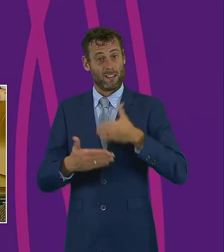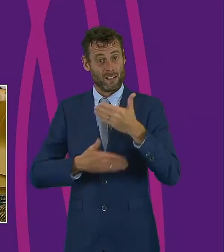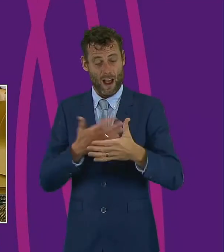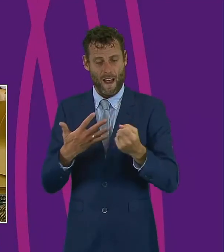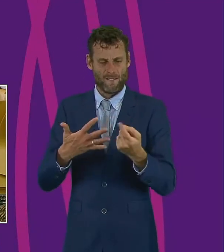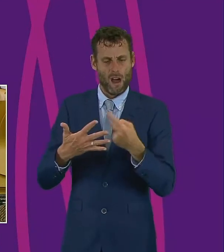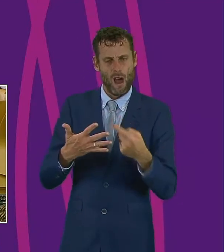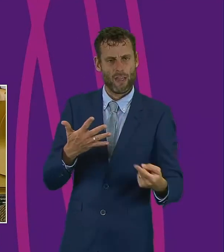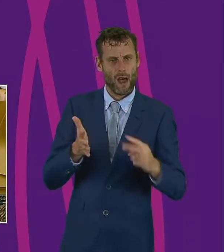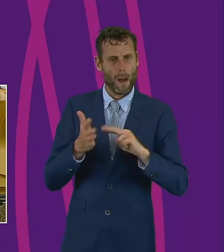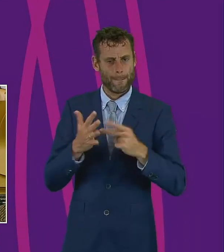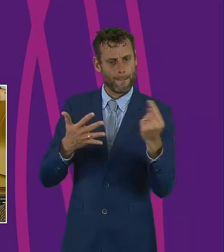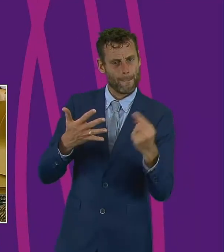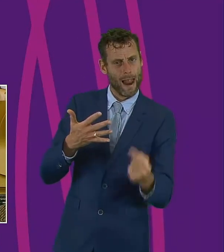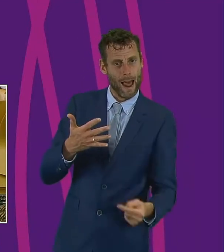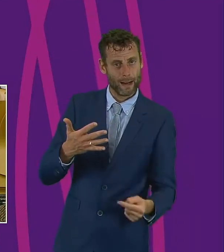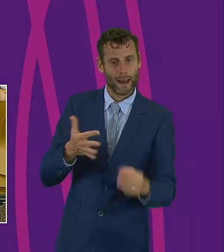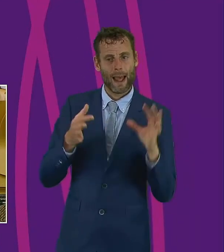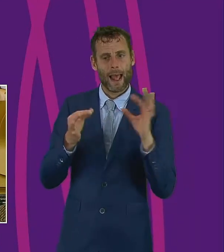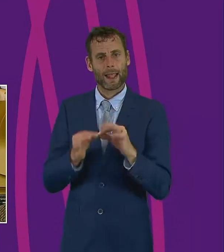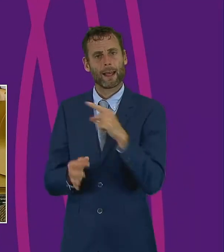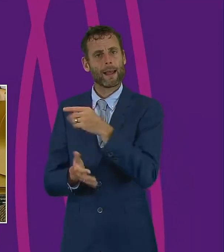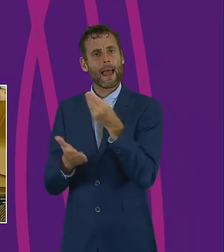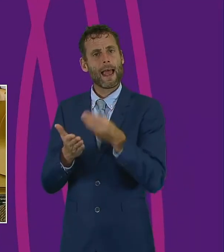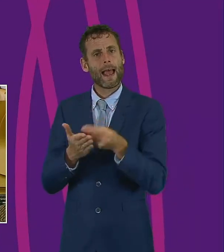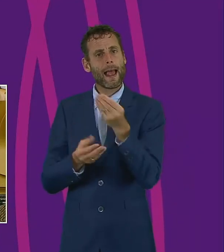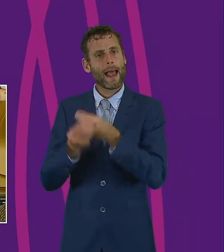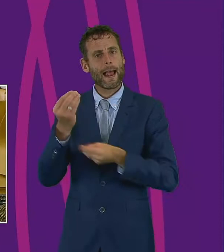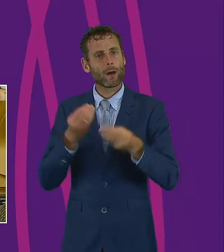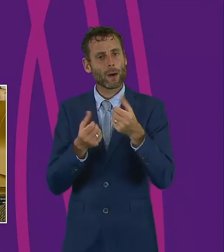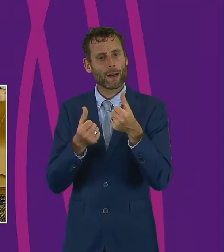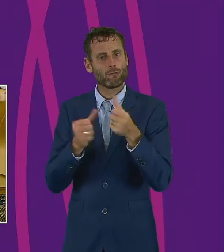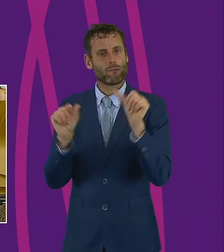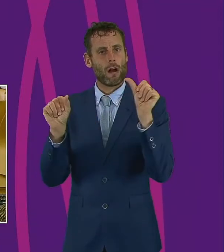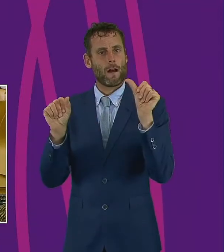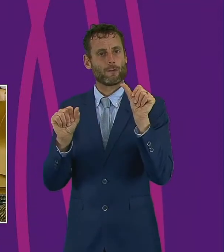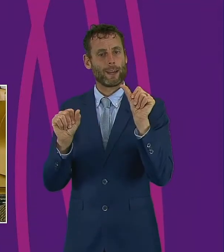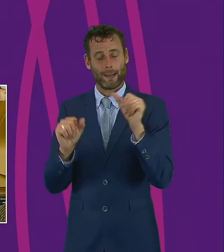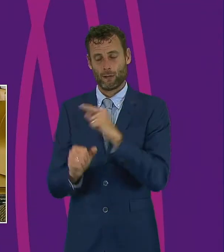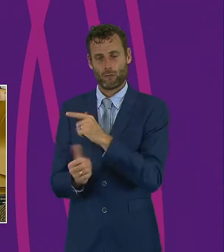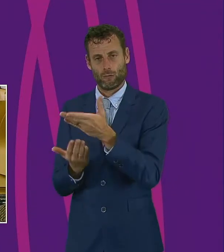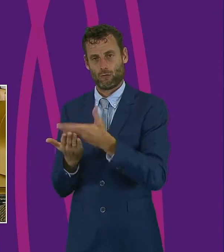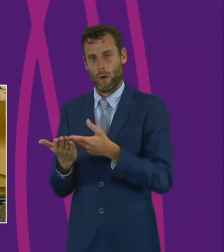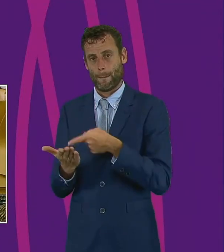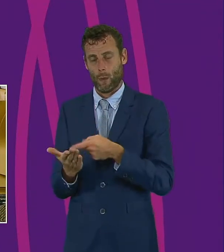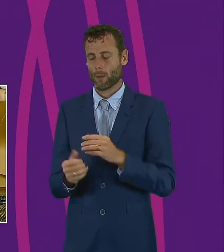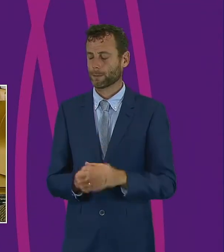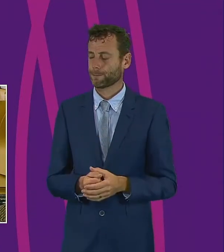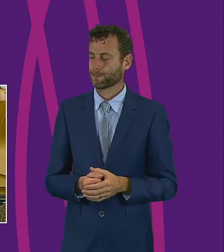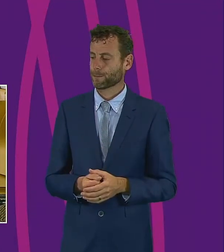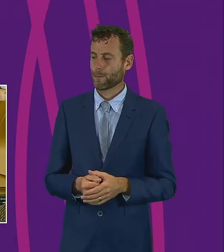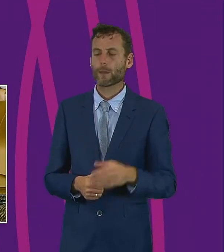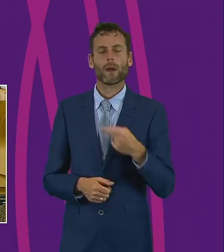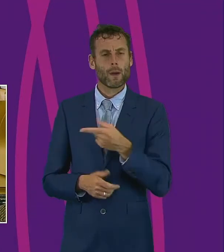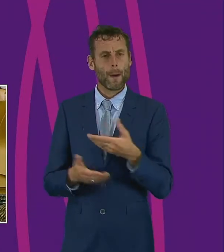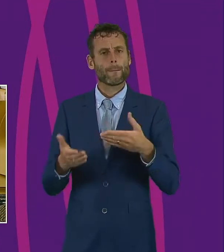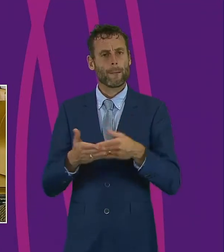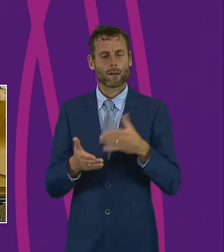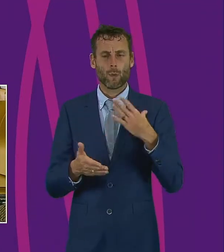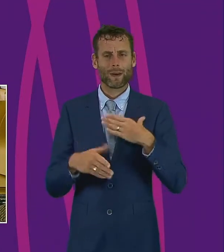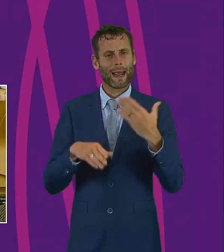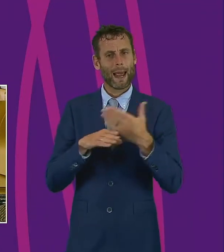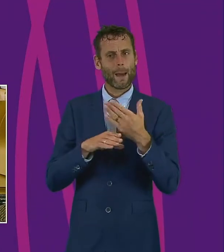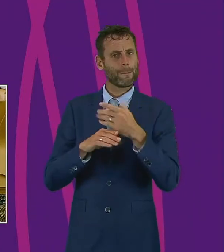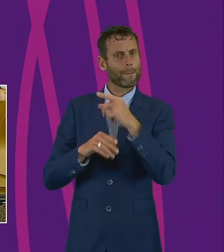and Economic Recovery report, and sets out very clearly the employer-led plan to give every young person access